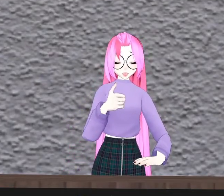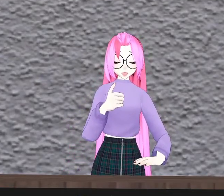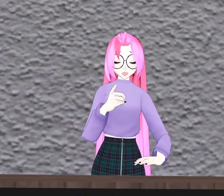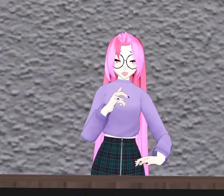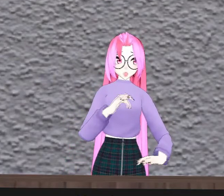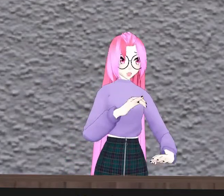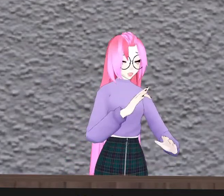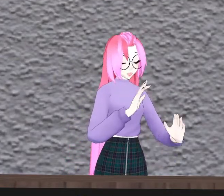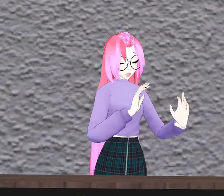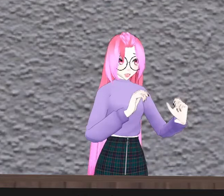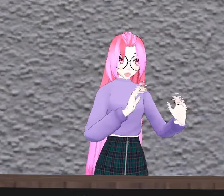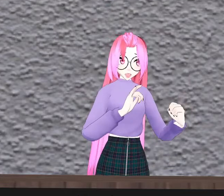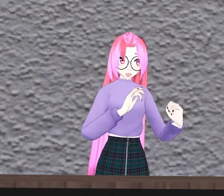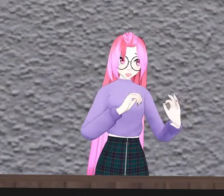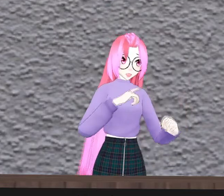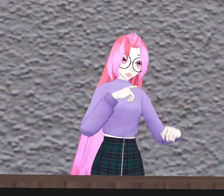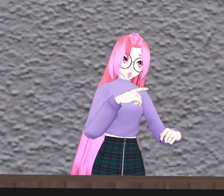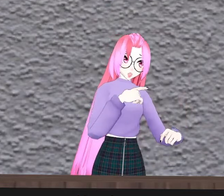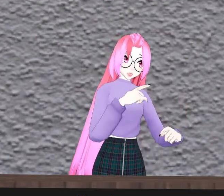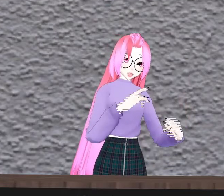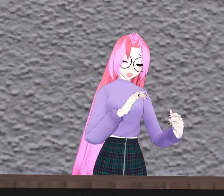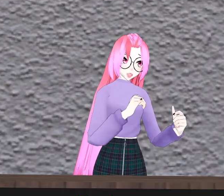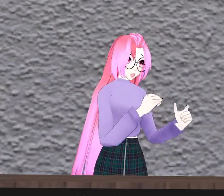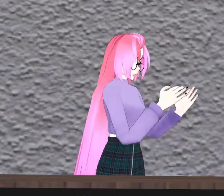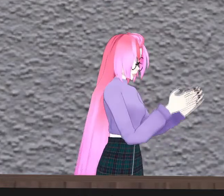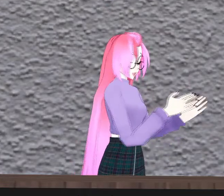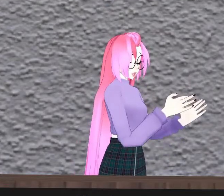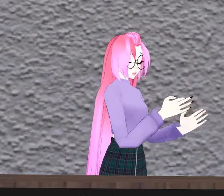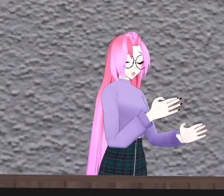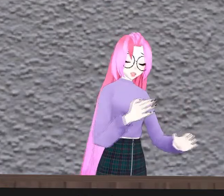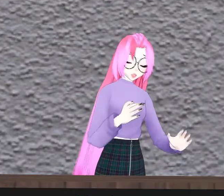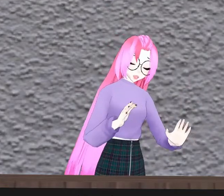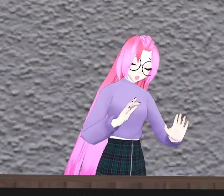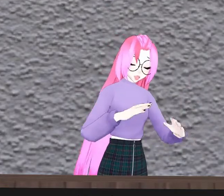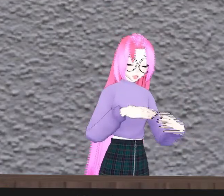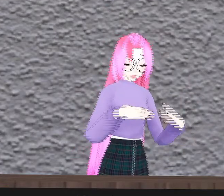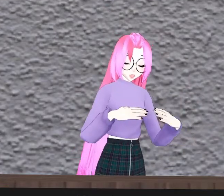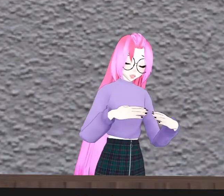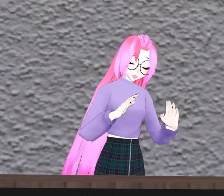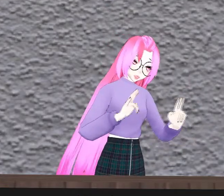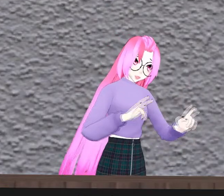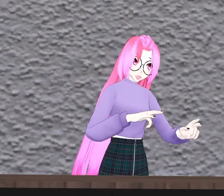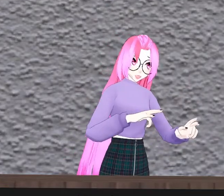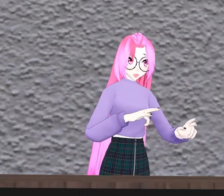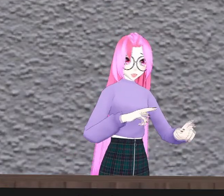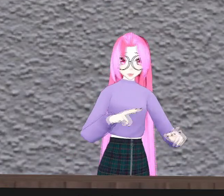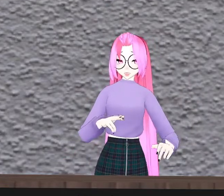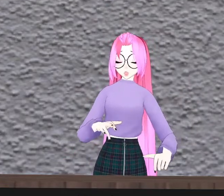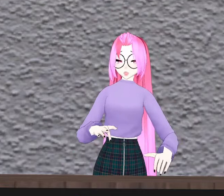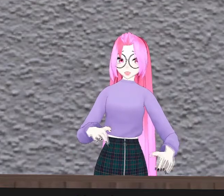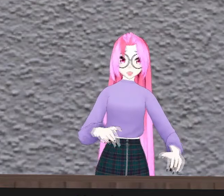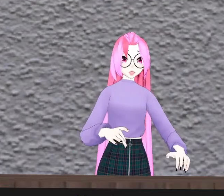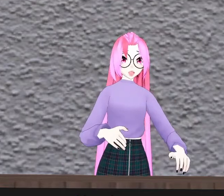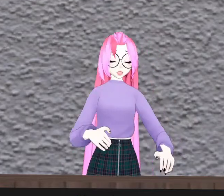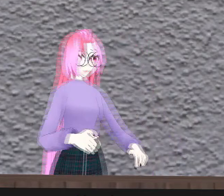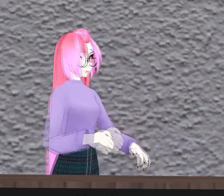if you were just having a conversation, you know, speaking with somebody, would you feel comfortable with somebody staring at you? So if you're like,